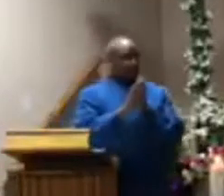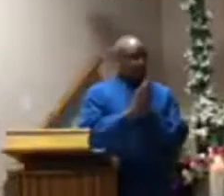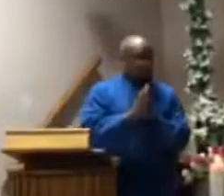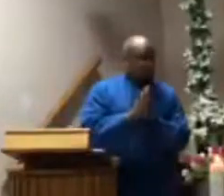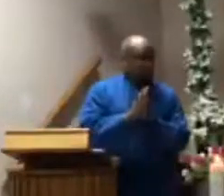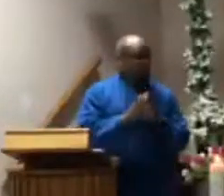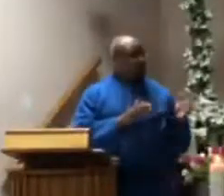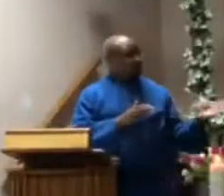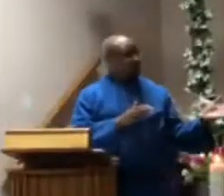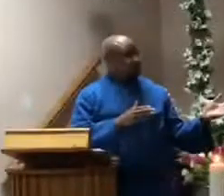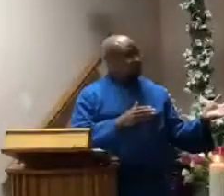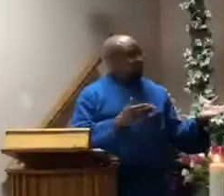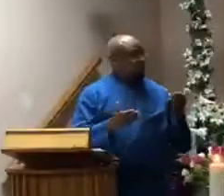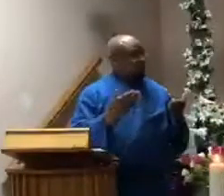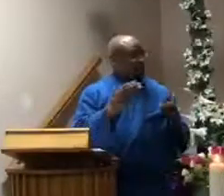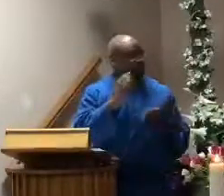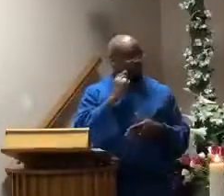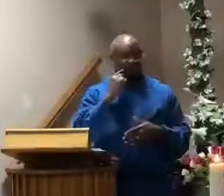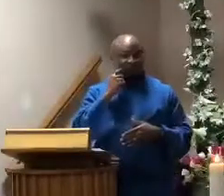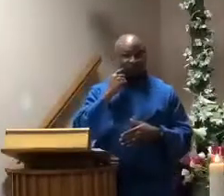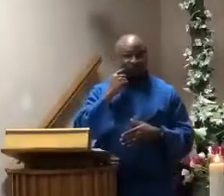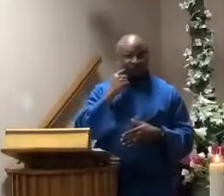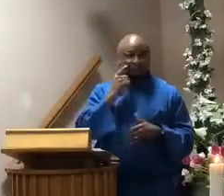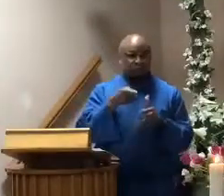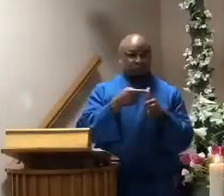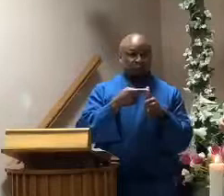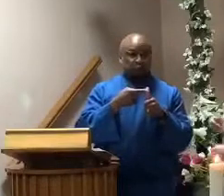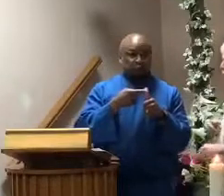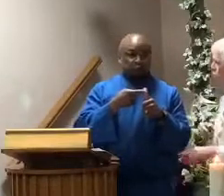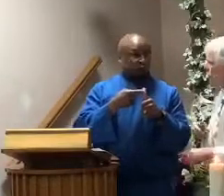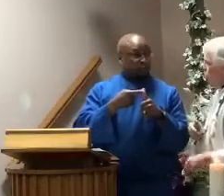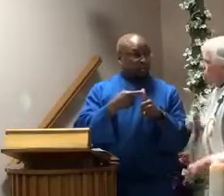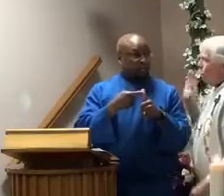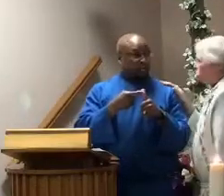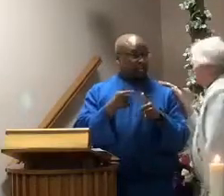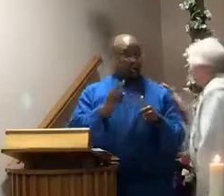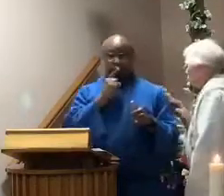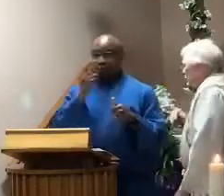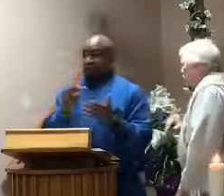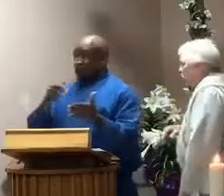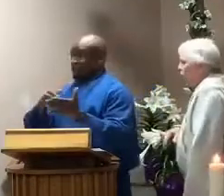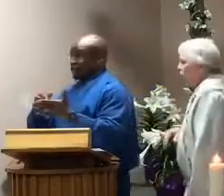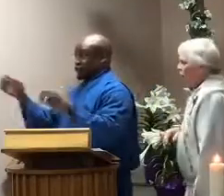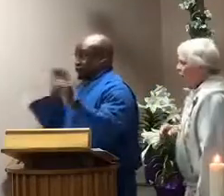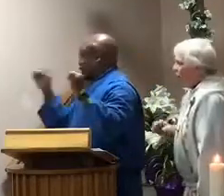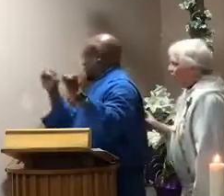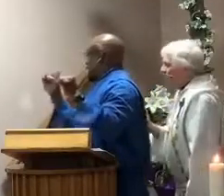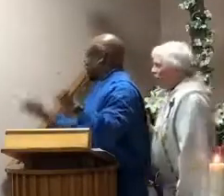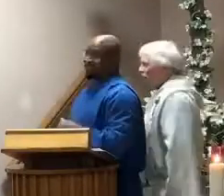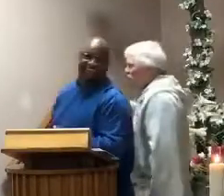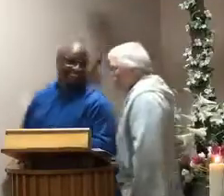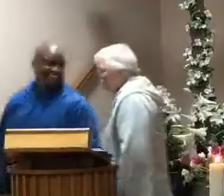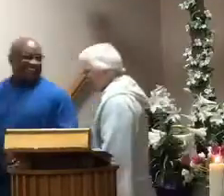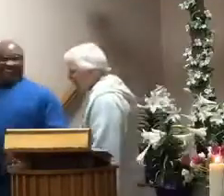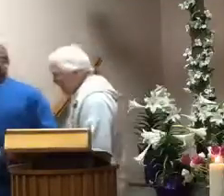peace. Amen. Easter song. Maybe you should give us some verse. Amen. He has risen again. He has risen again. Oh,